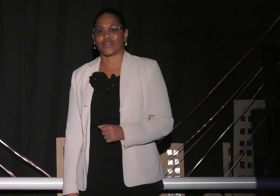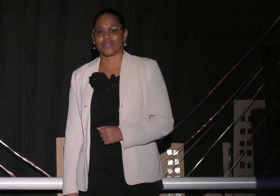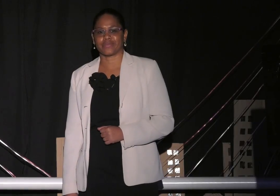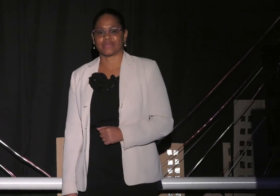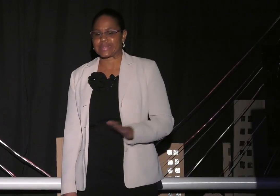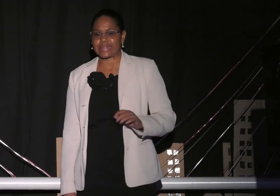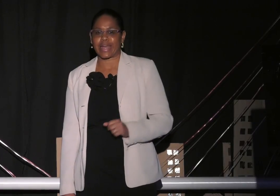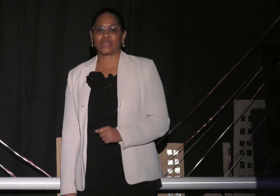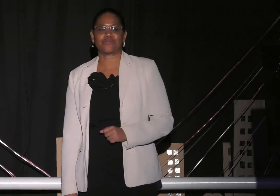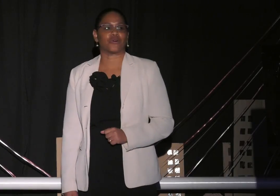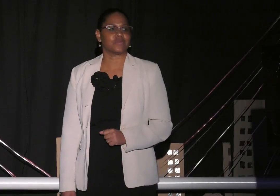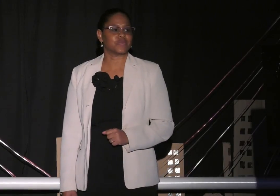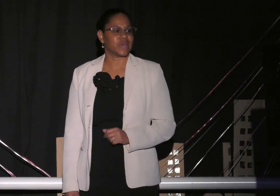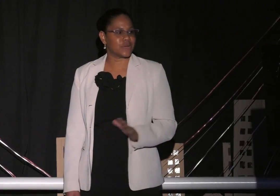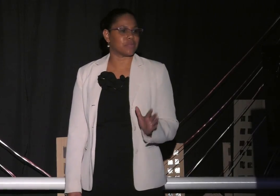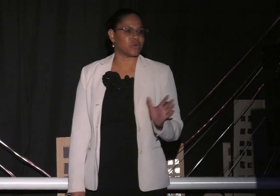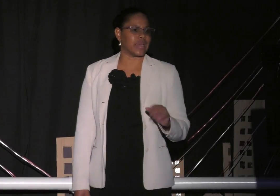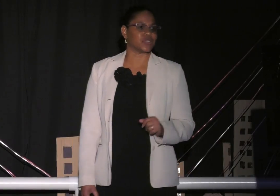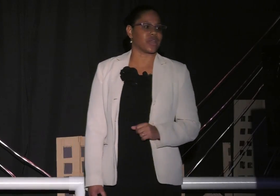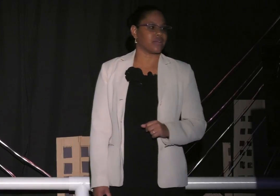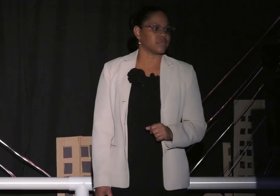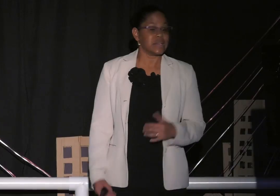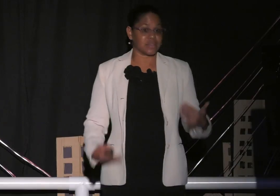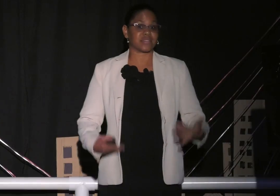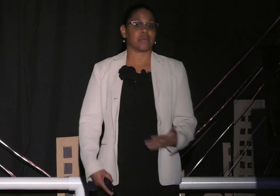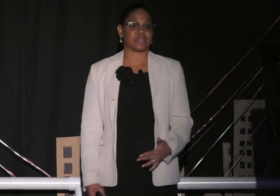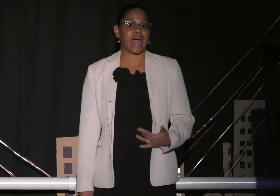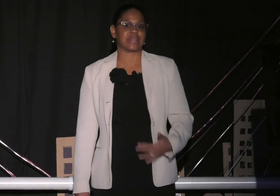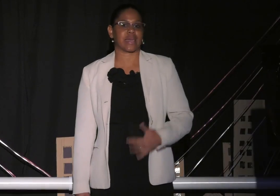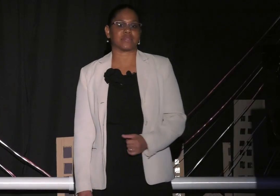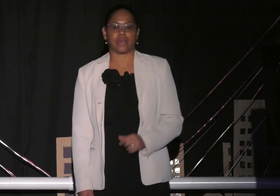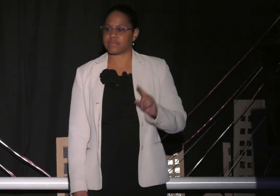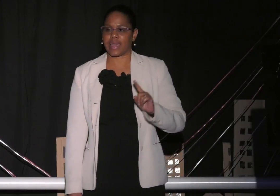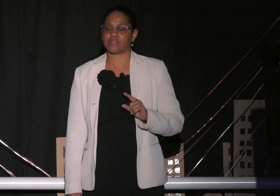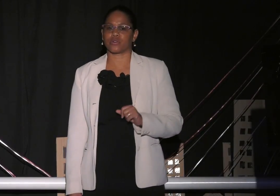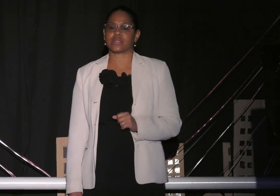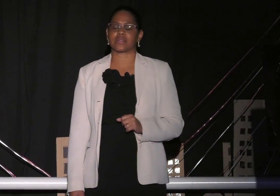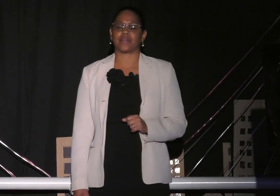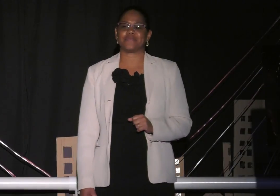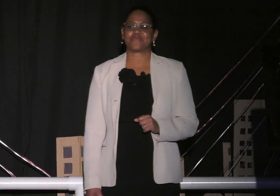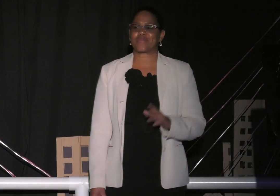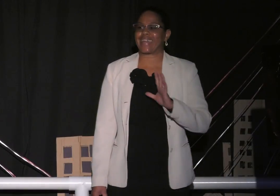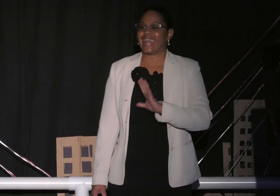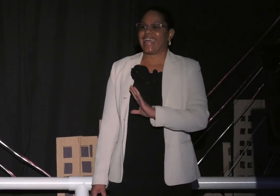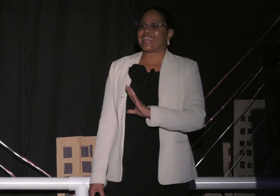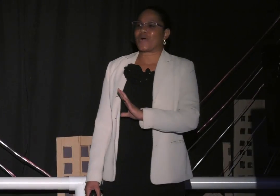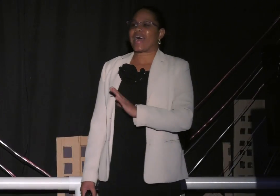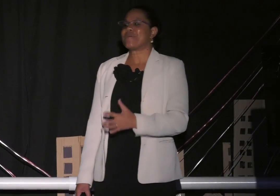girl. I wasn't 4, I was about 8 or 9. Still the same height I am today. I haven't grown since then. Now, I